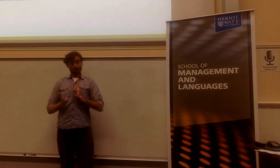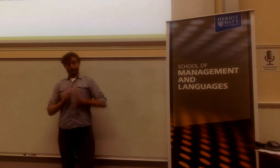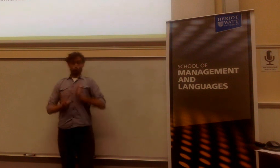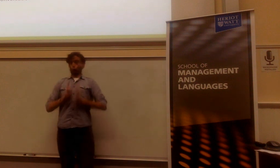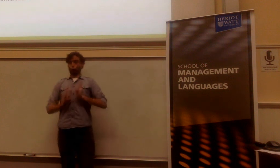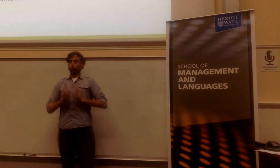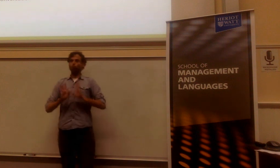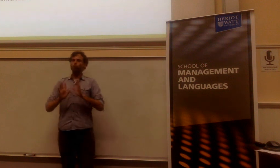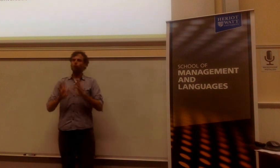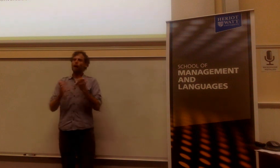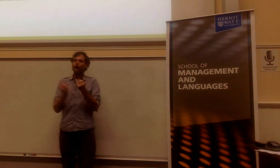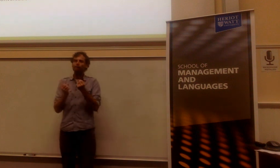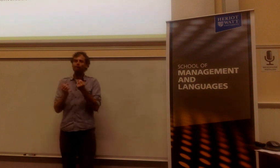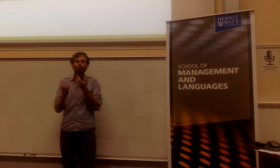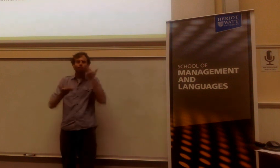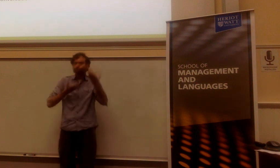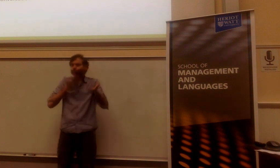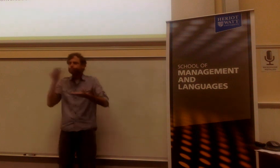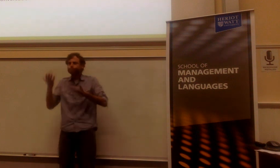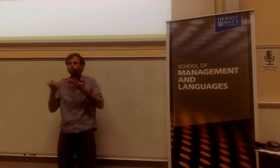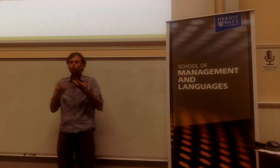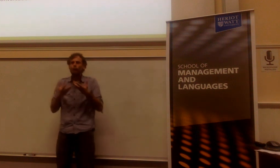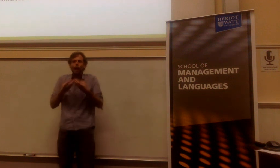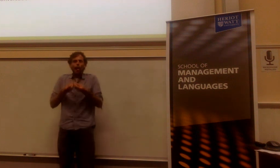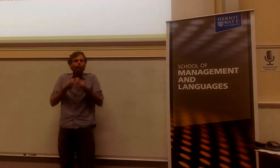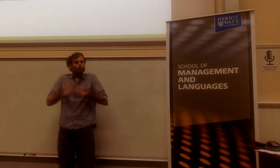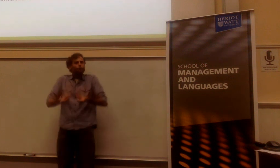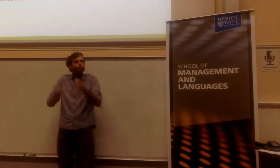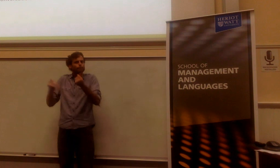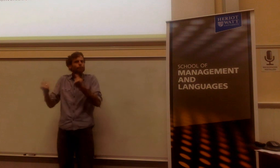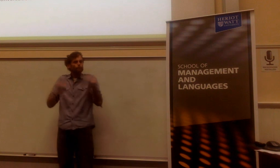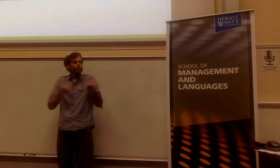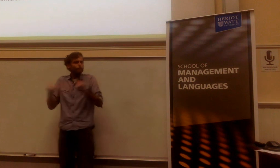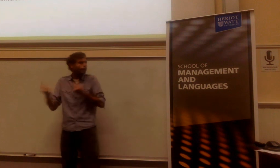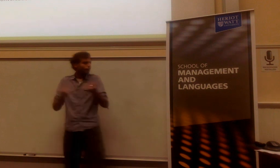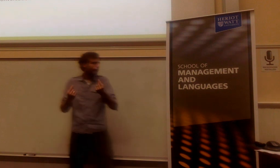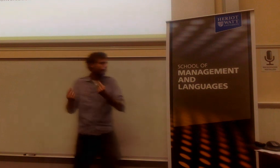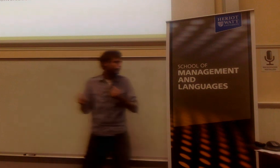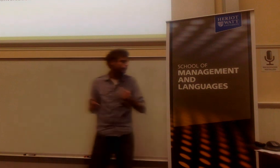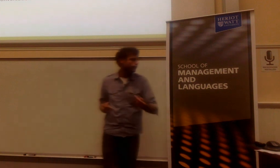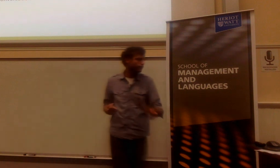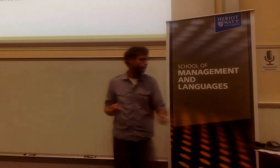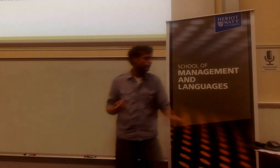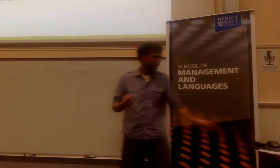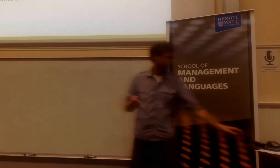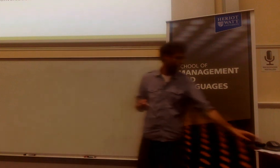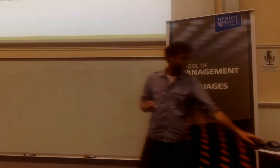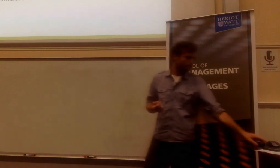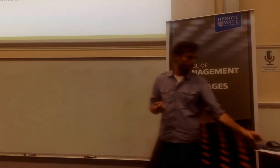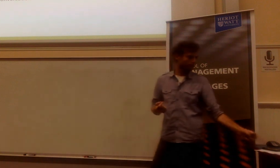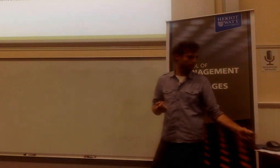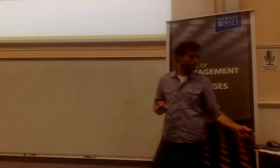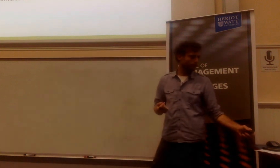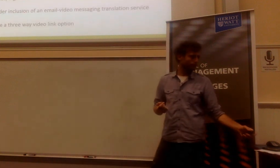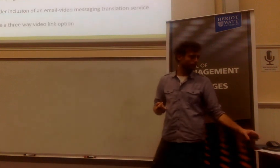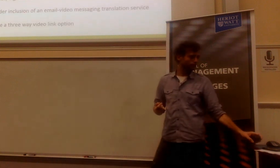Some interpreters provided assistance to facilitate the flow of the conversation and did not function just in the conduit model, so they actually participated